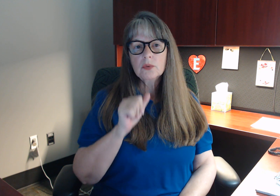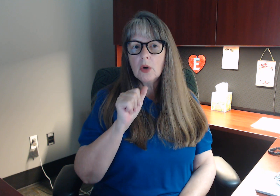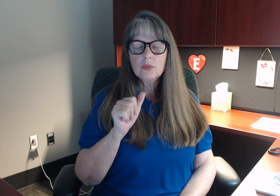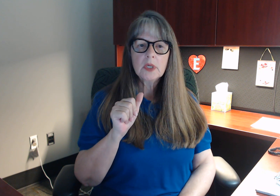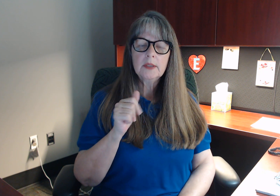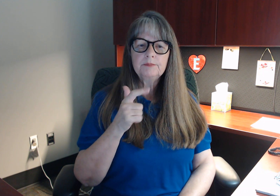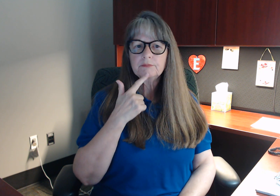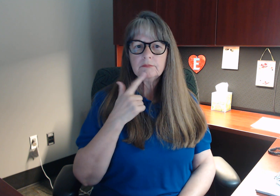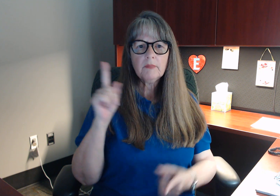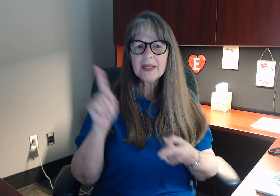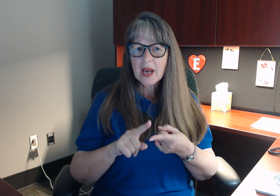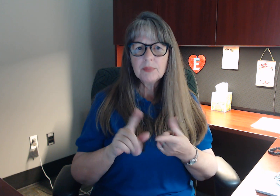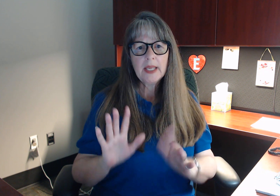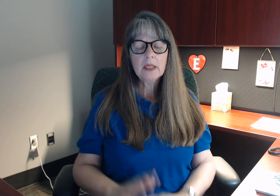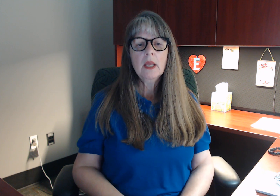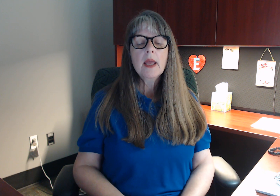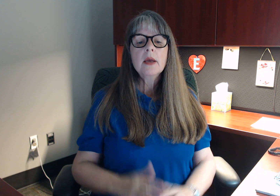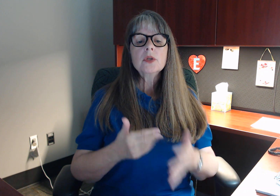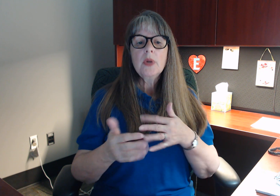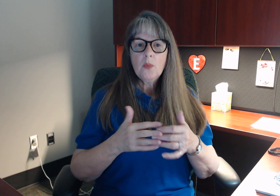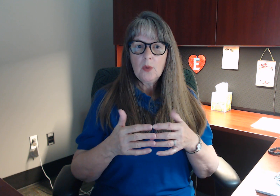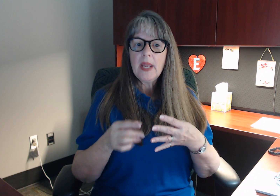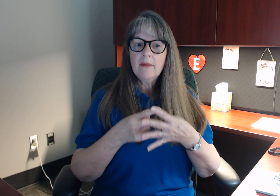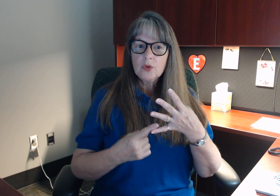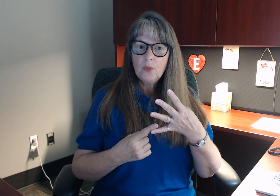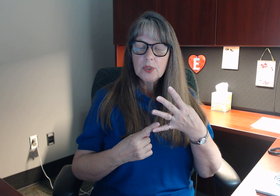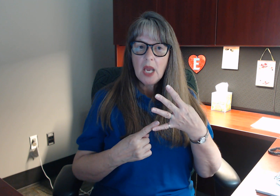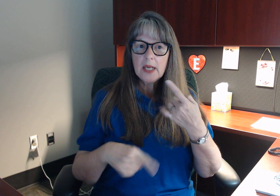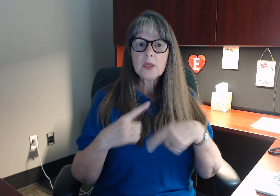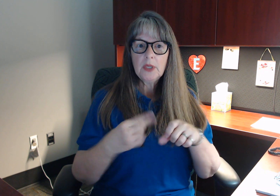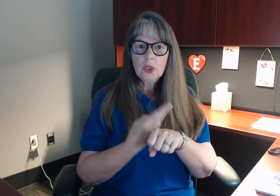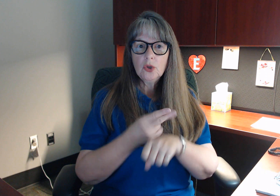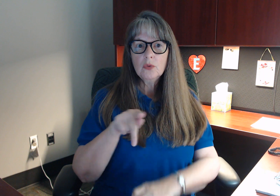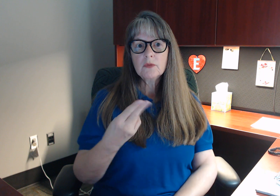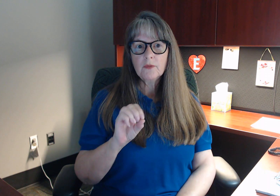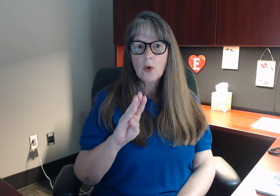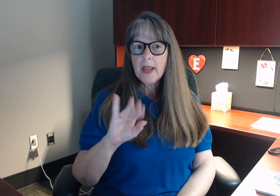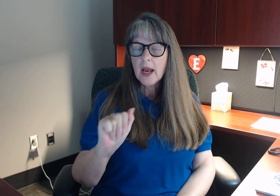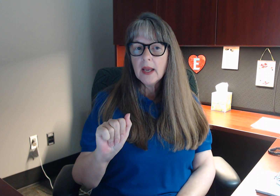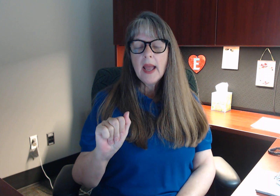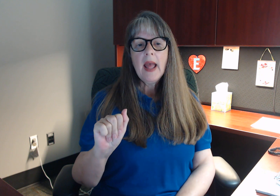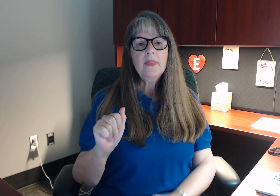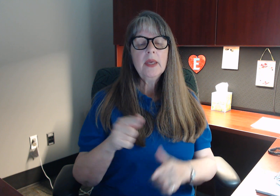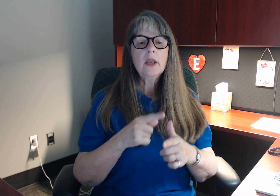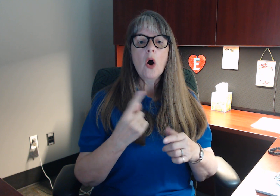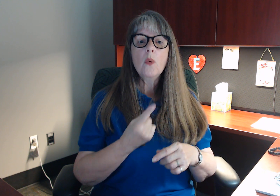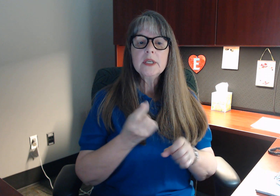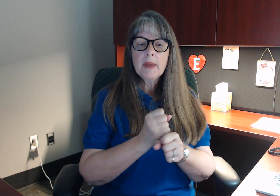don't downplay it. So anyway, we have those 4 signs that we can use for phobia, and then always make